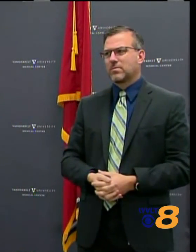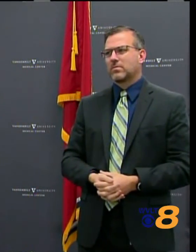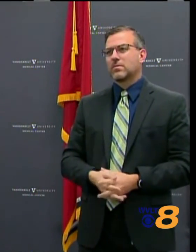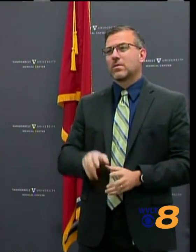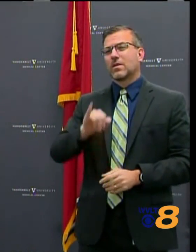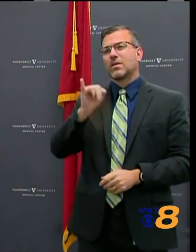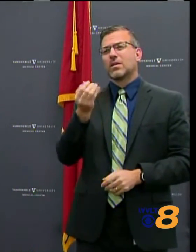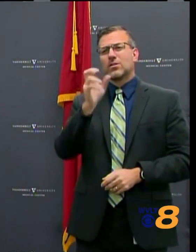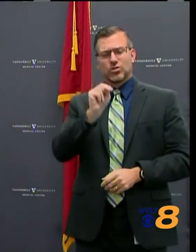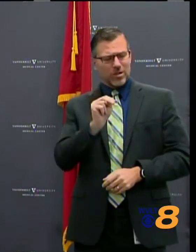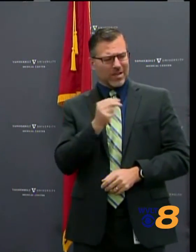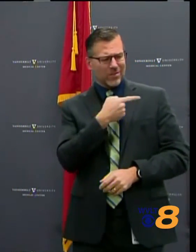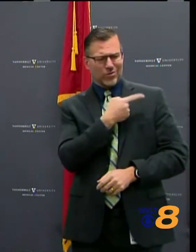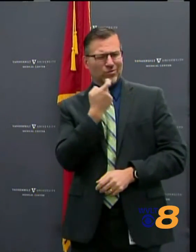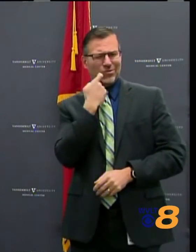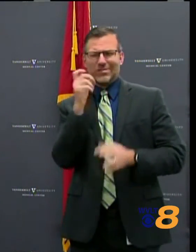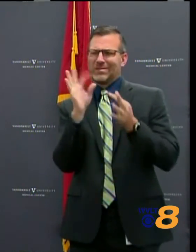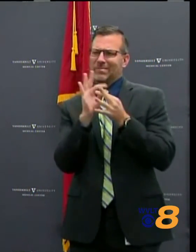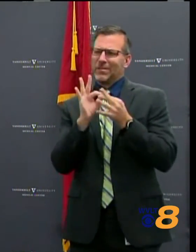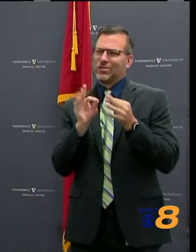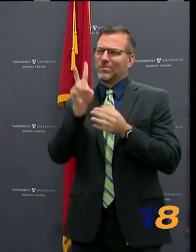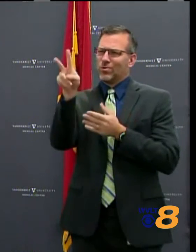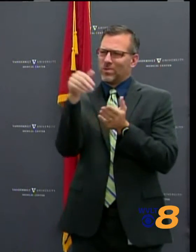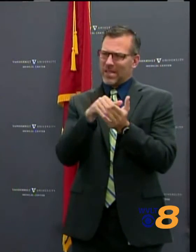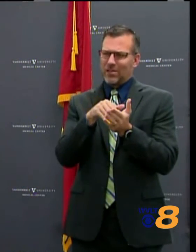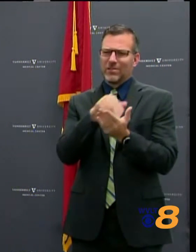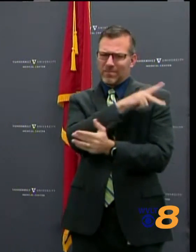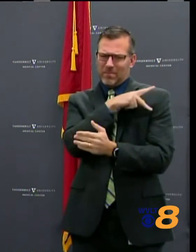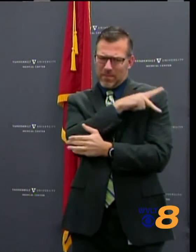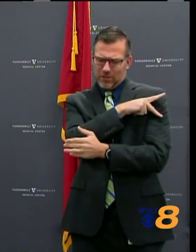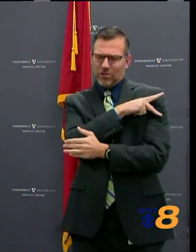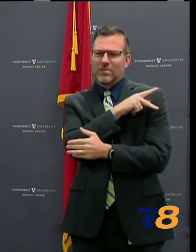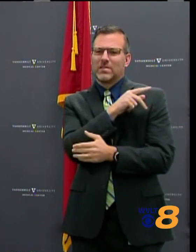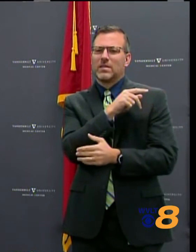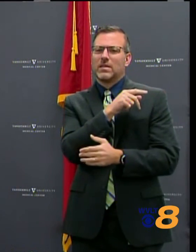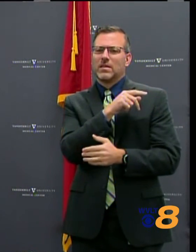John, you talked about the over 2,000 patients that you all have